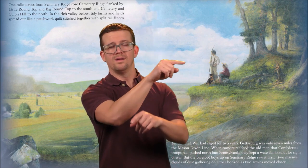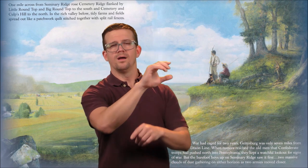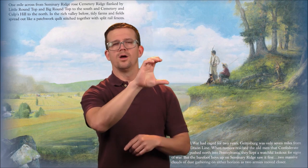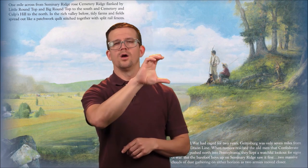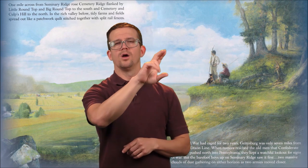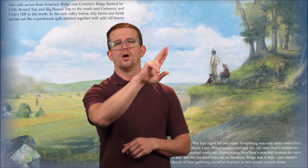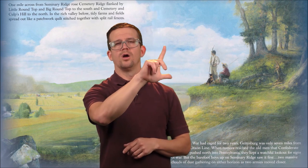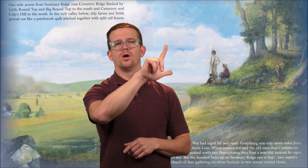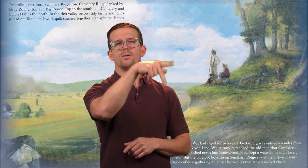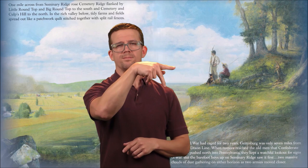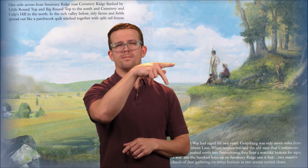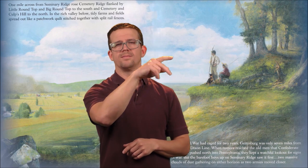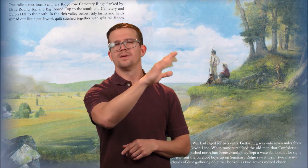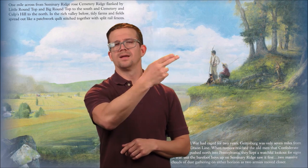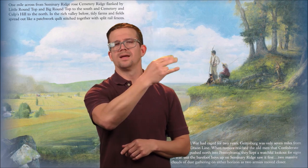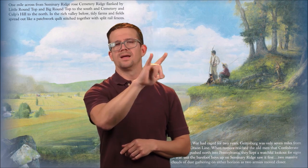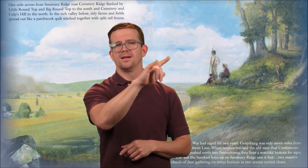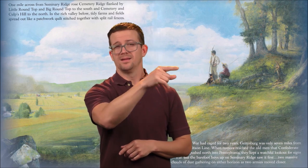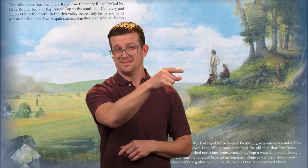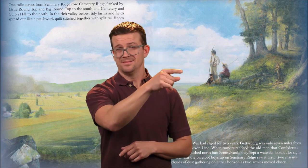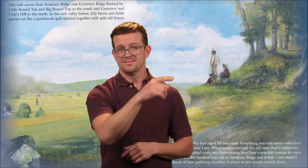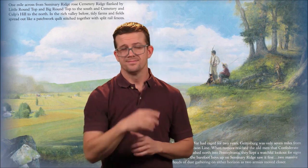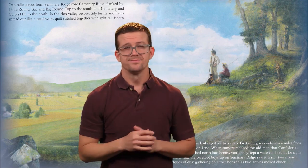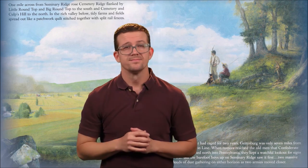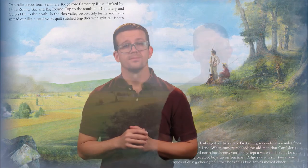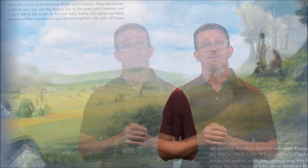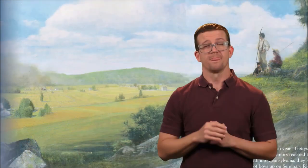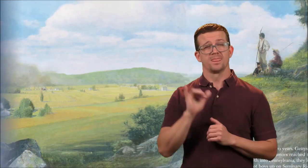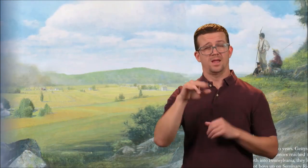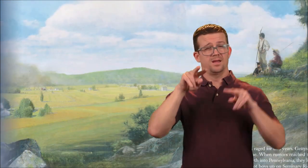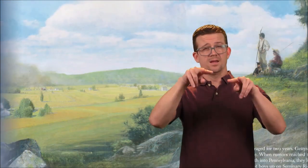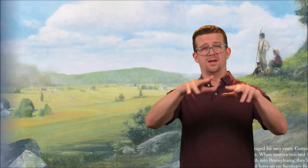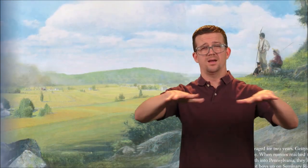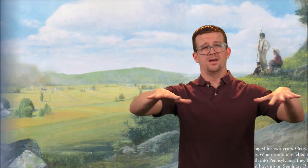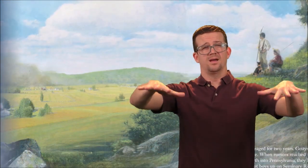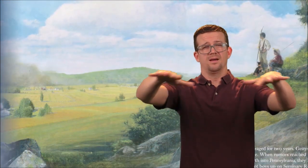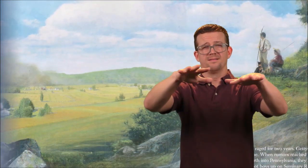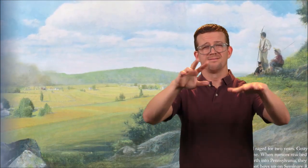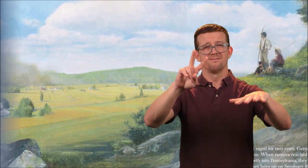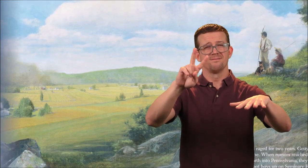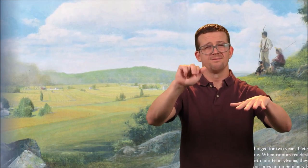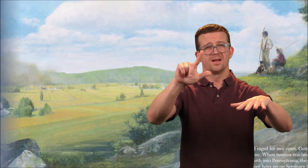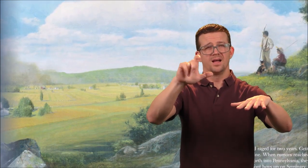And Cemetery Ridge and Culp's Hill to the north.